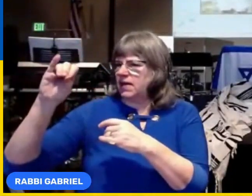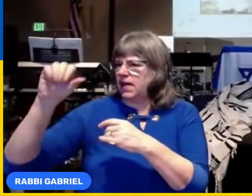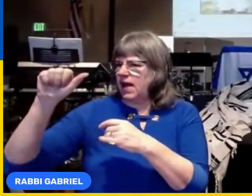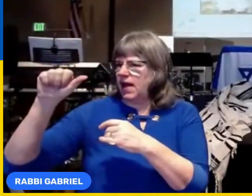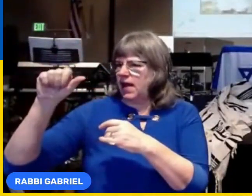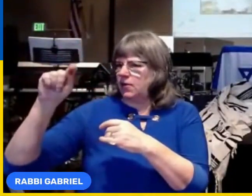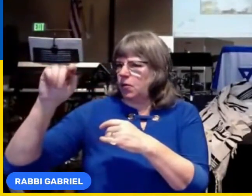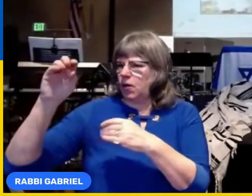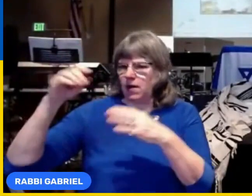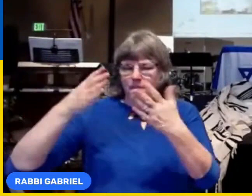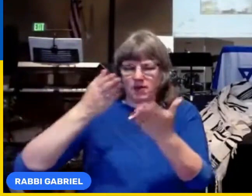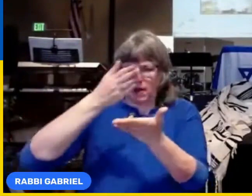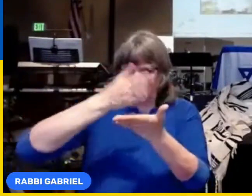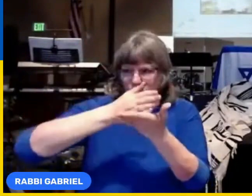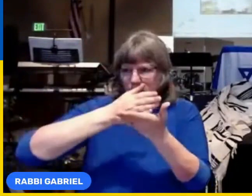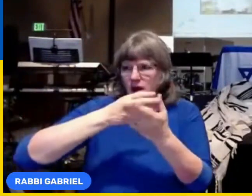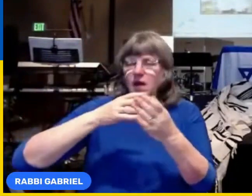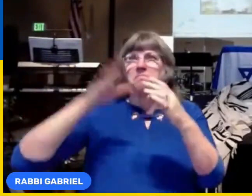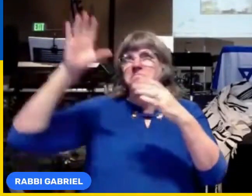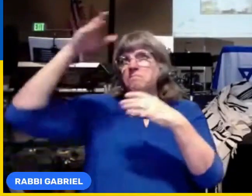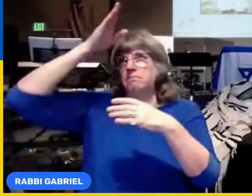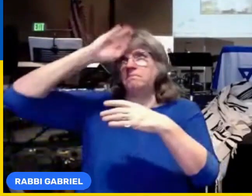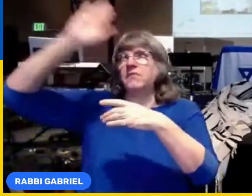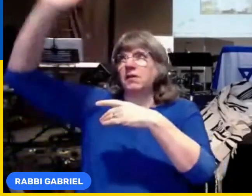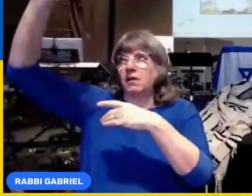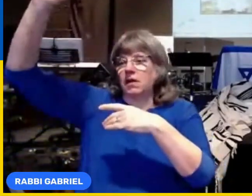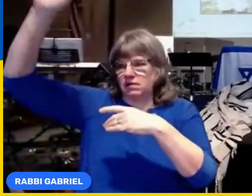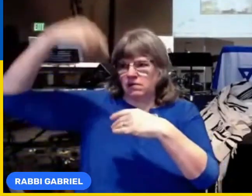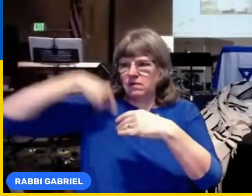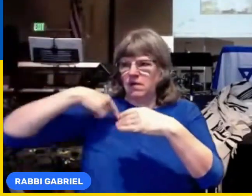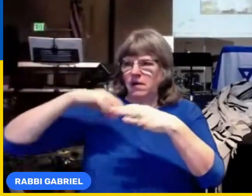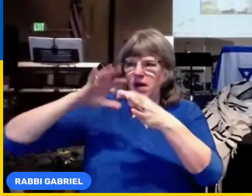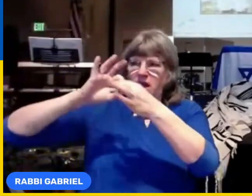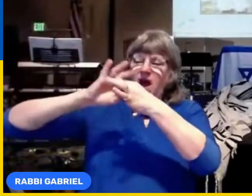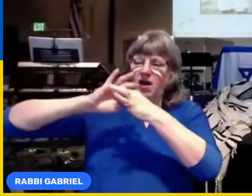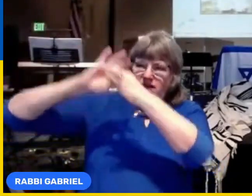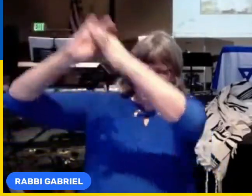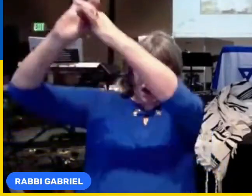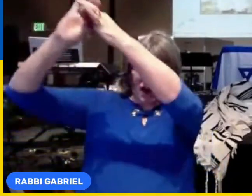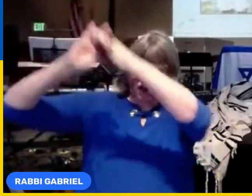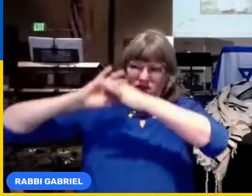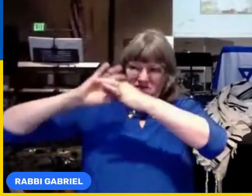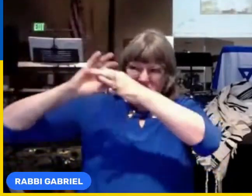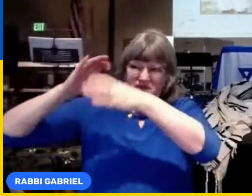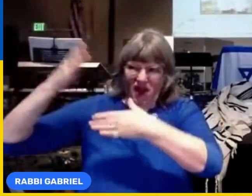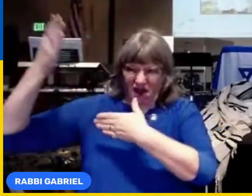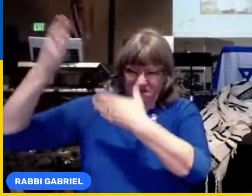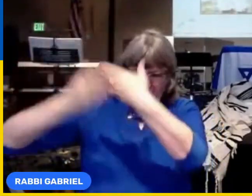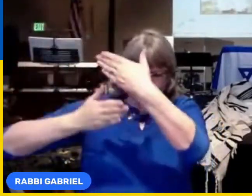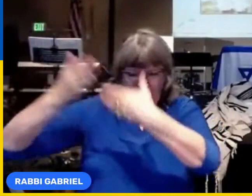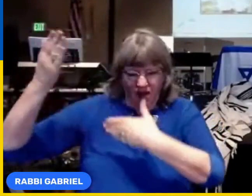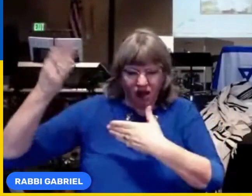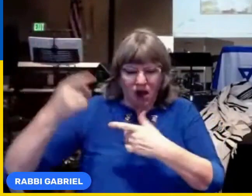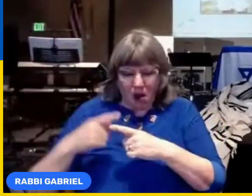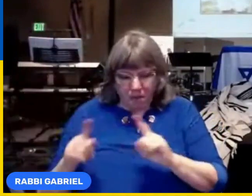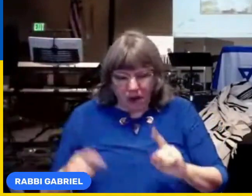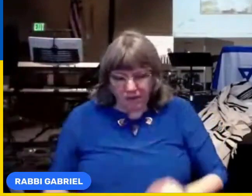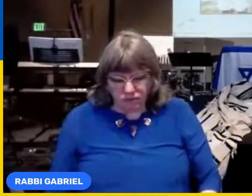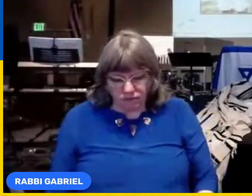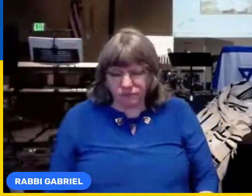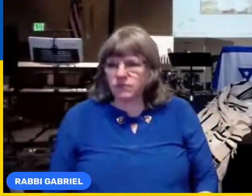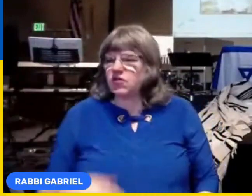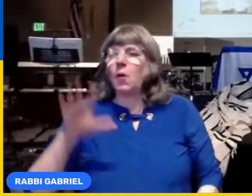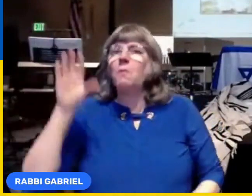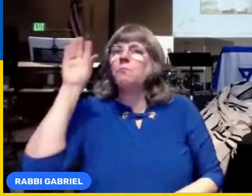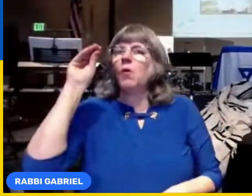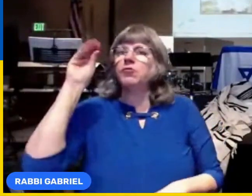who actually did interact with it describe it as a great voice like thunder, like a rush